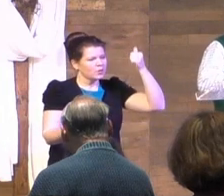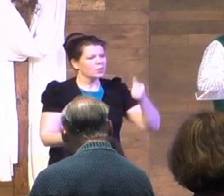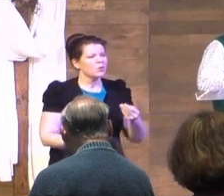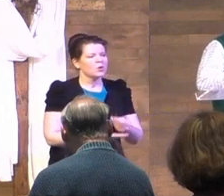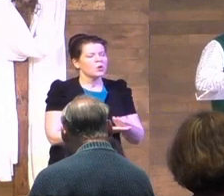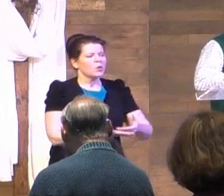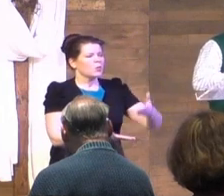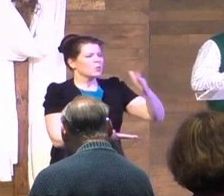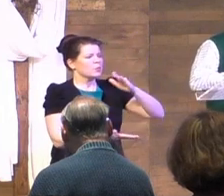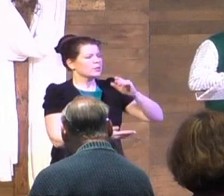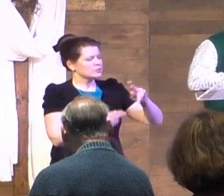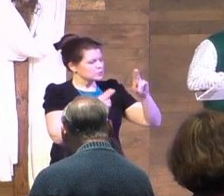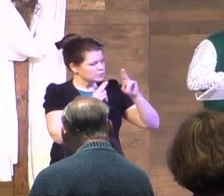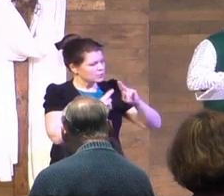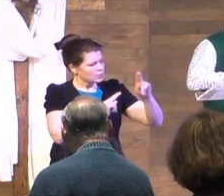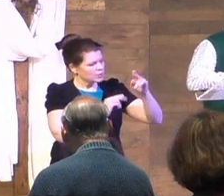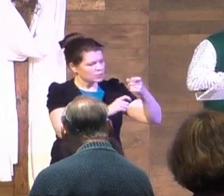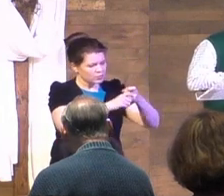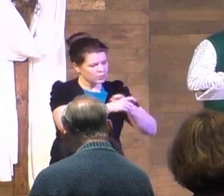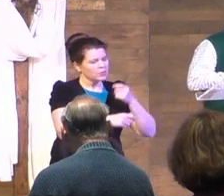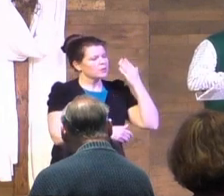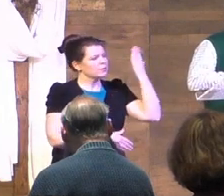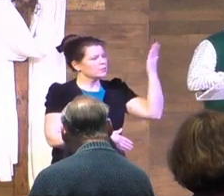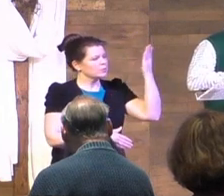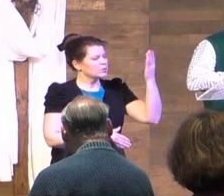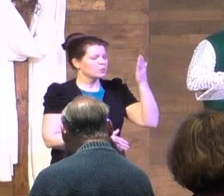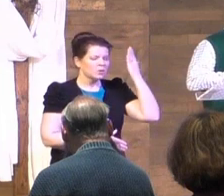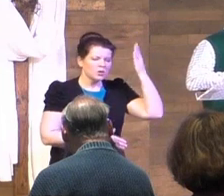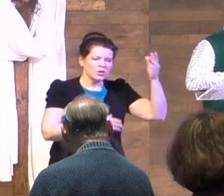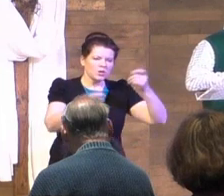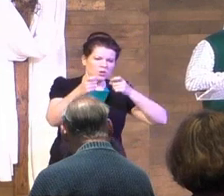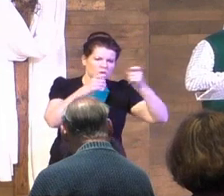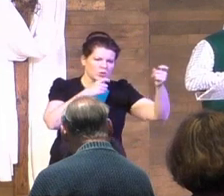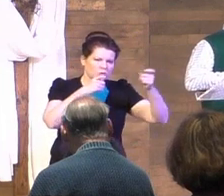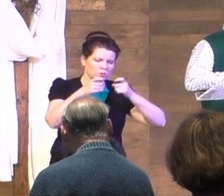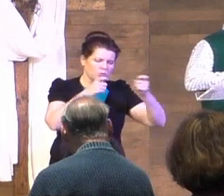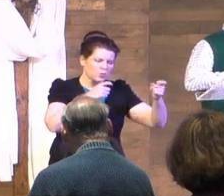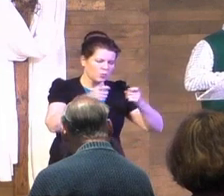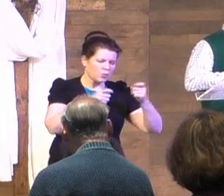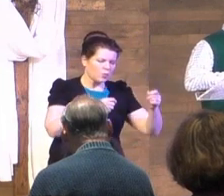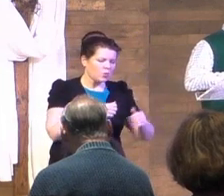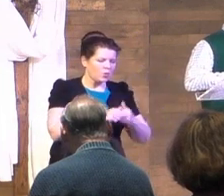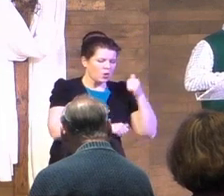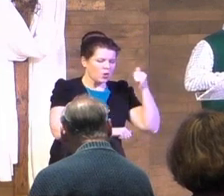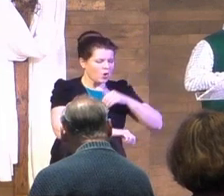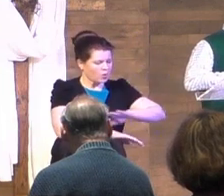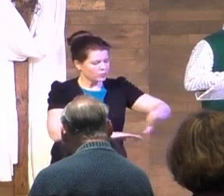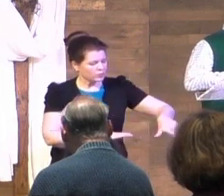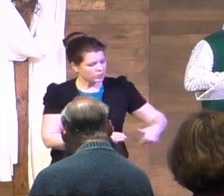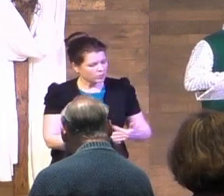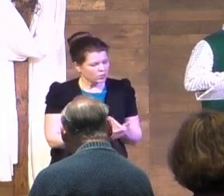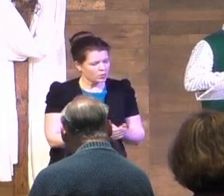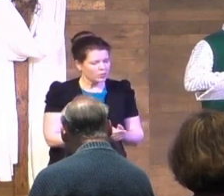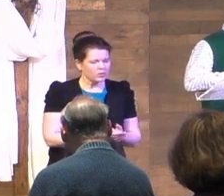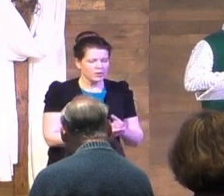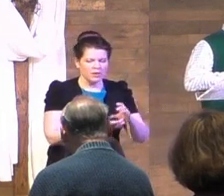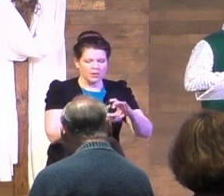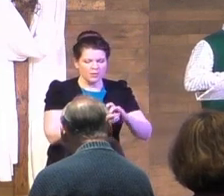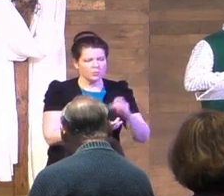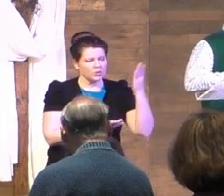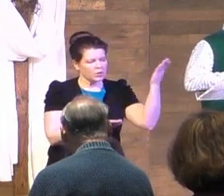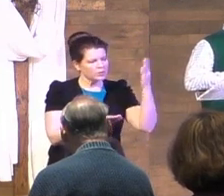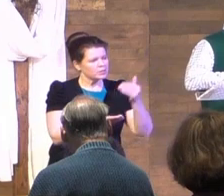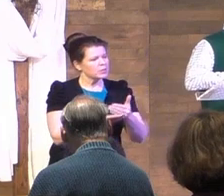come from you, and you rule over all. In your hand are power and